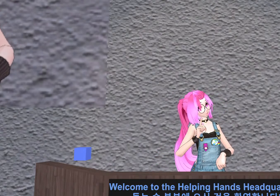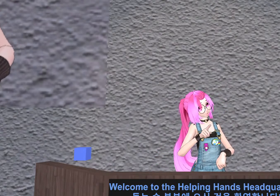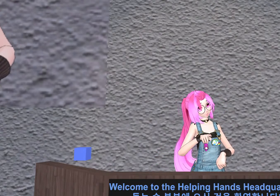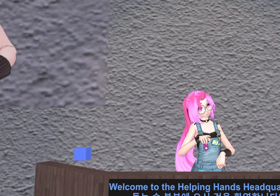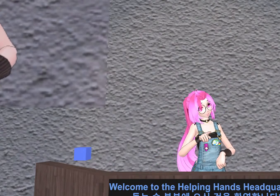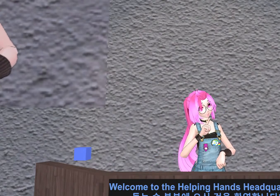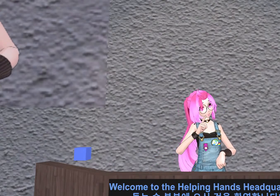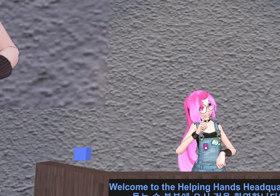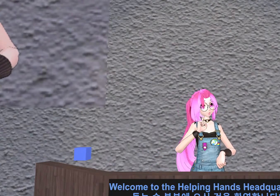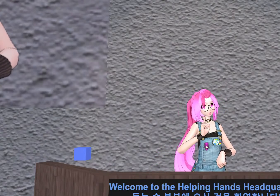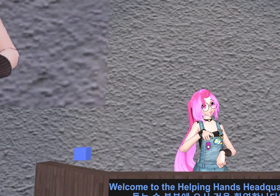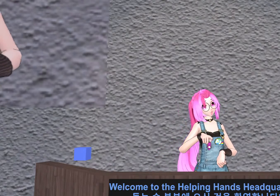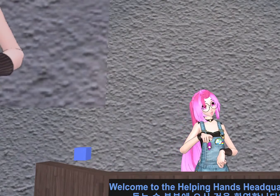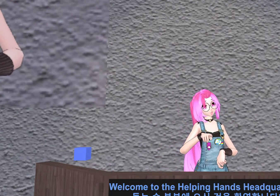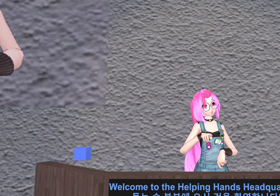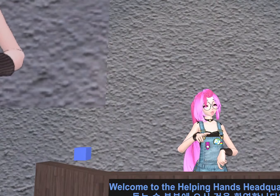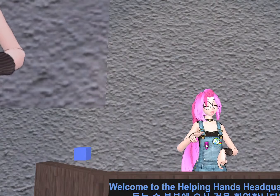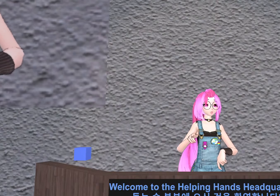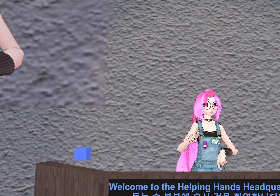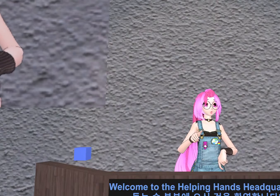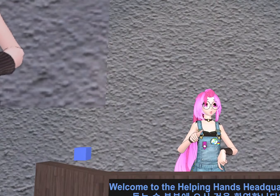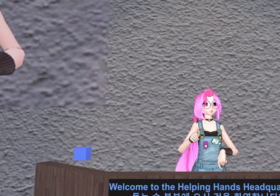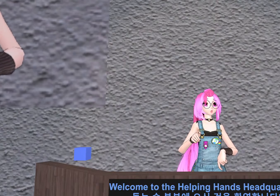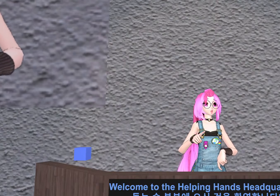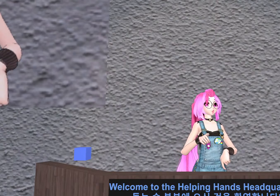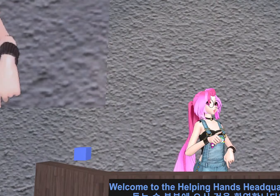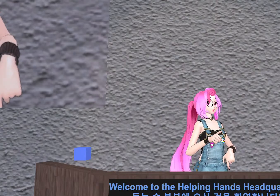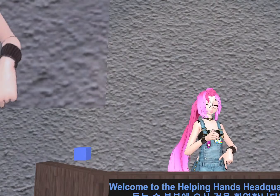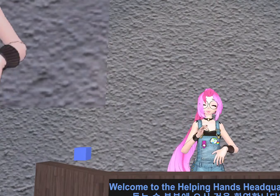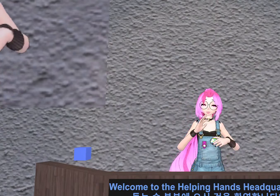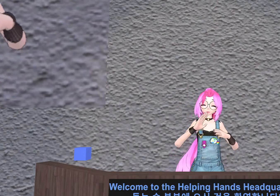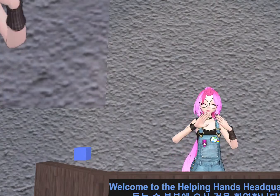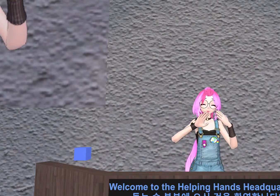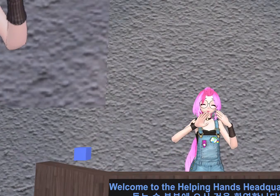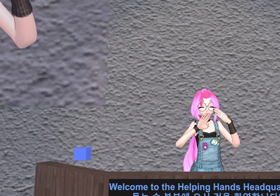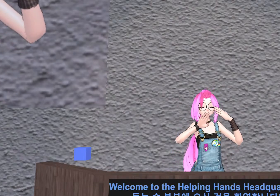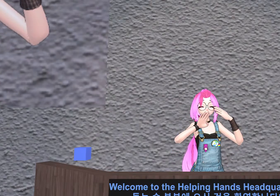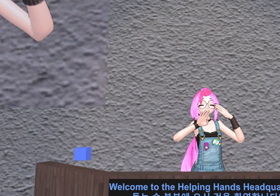you deaf? Are you deaf? Okay.